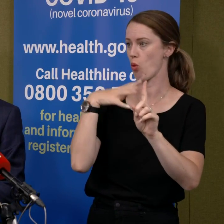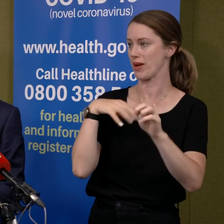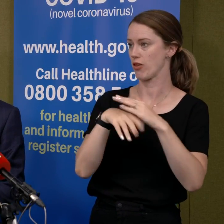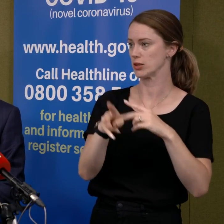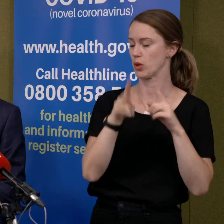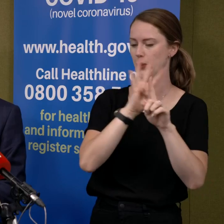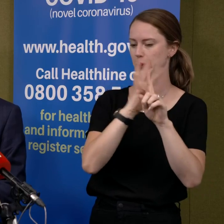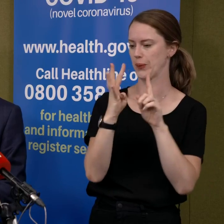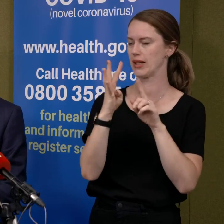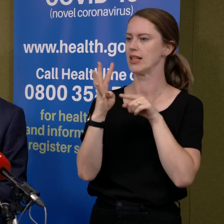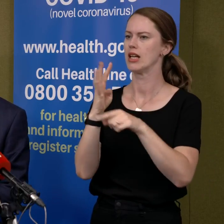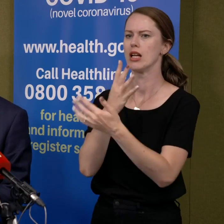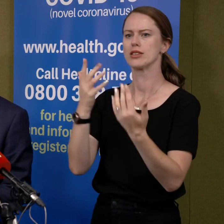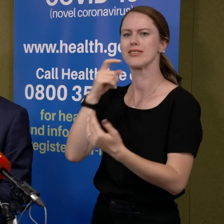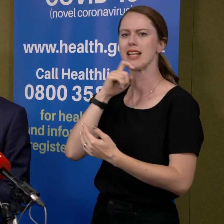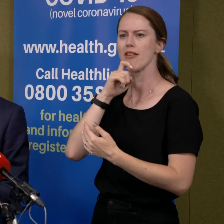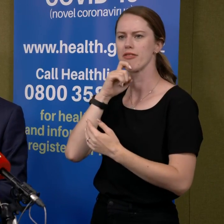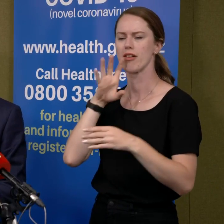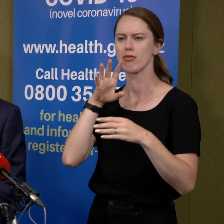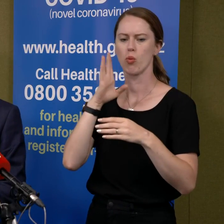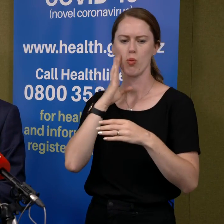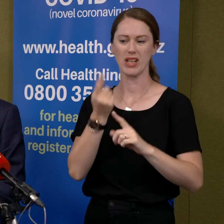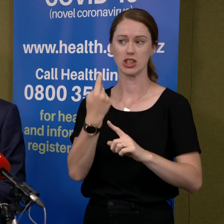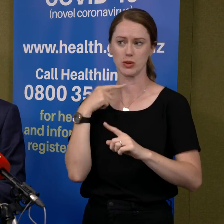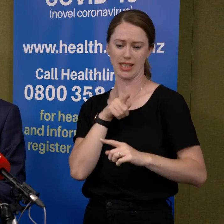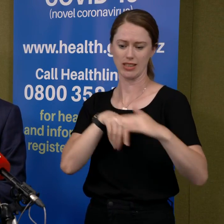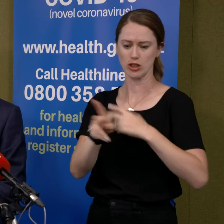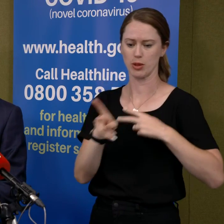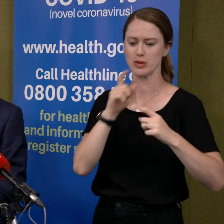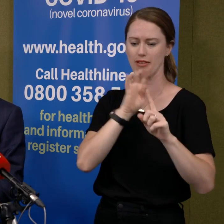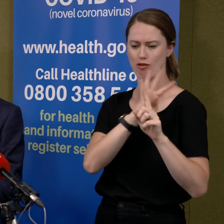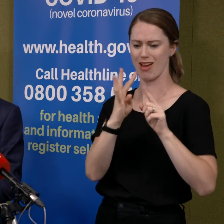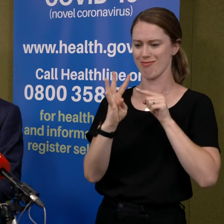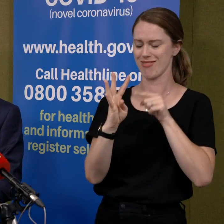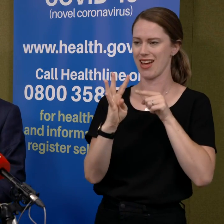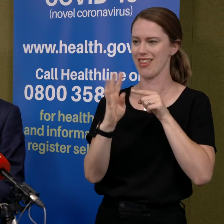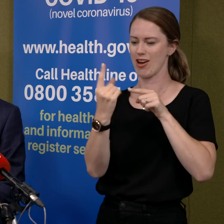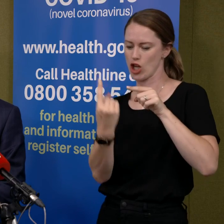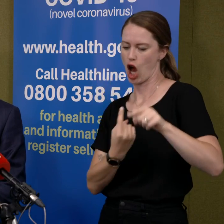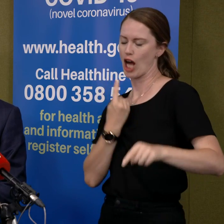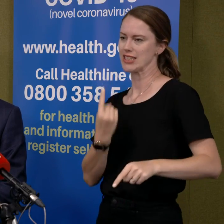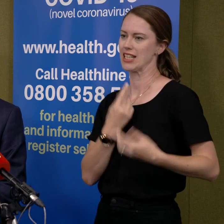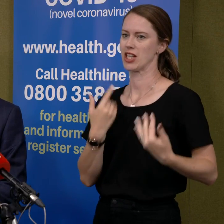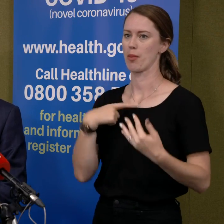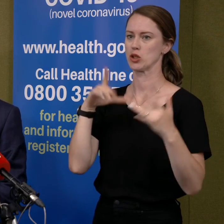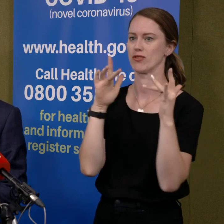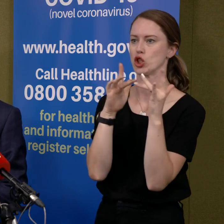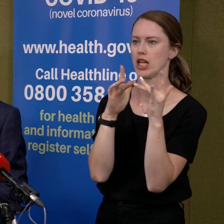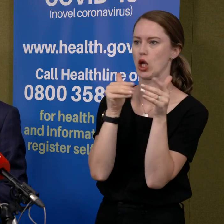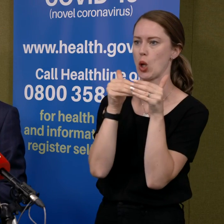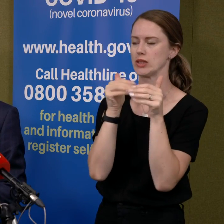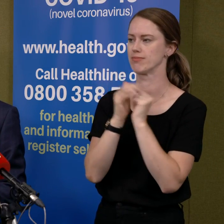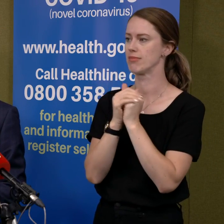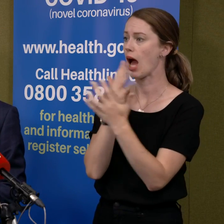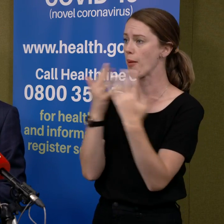Shore Hospital involved in her treatment during that earlier admission, are currently in self-isolation. The total